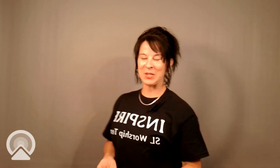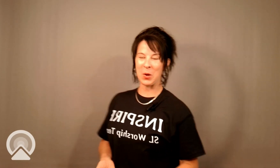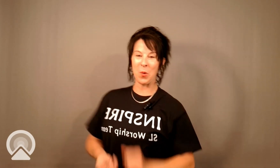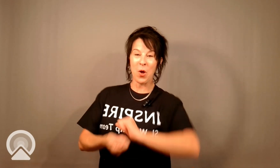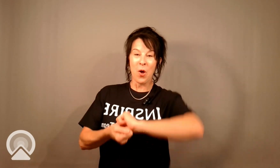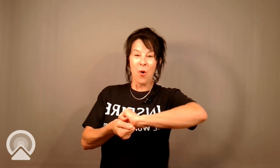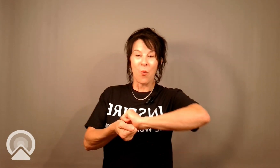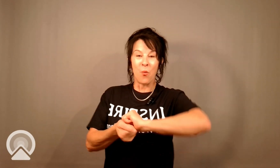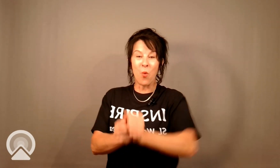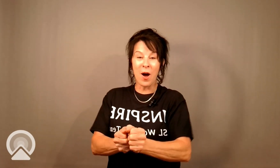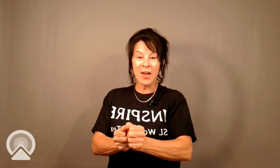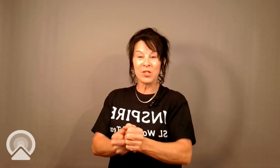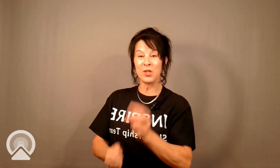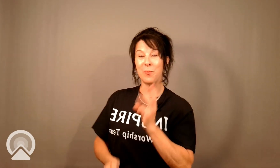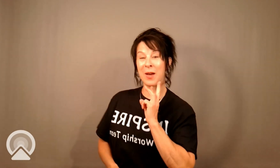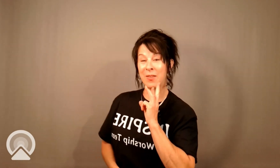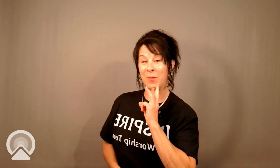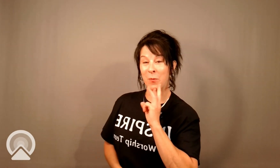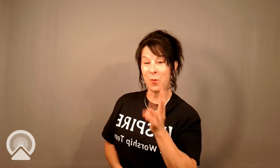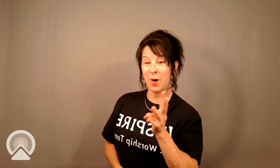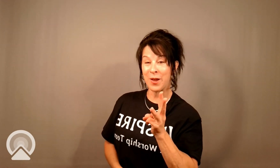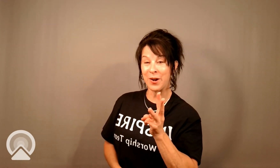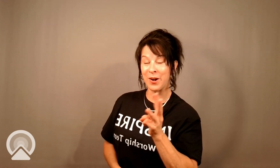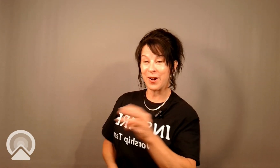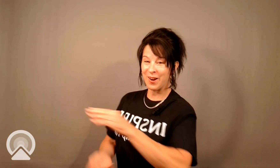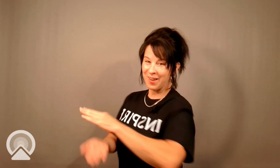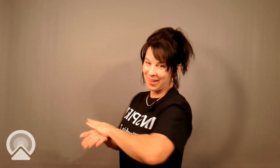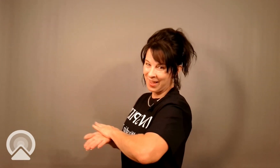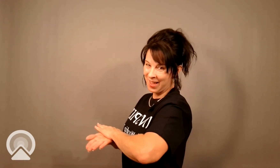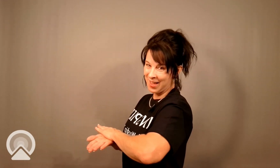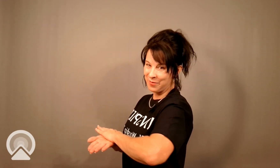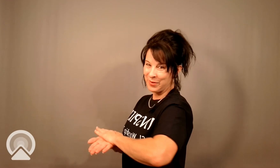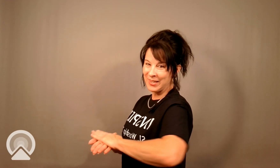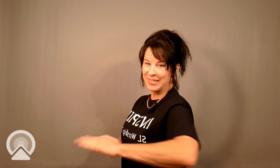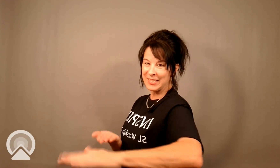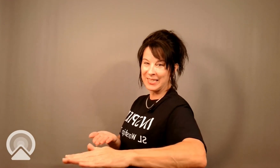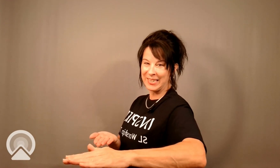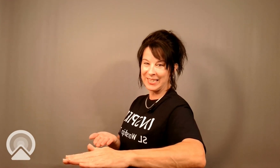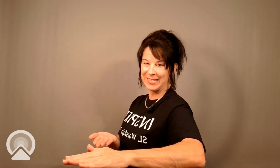So, washed by the water, I'm clean.